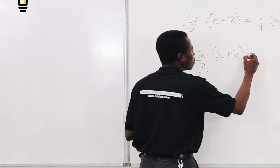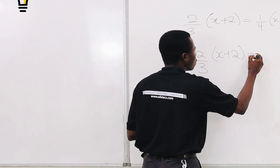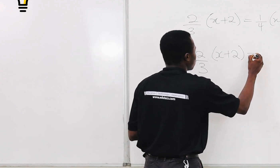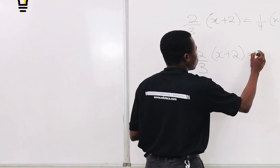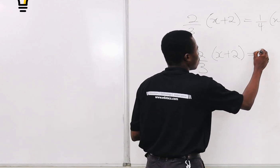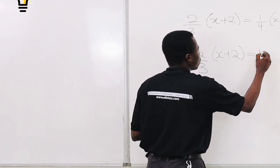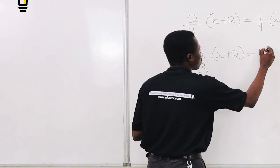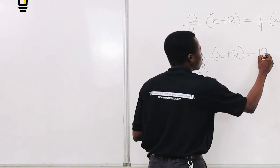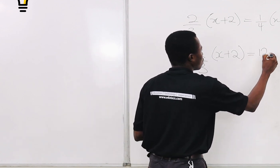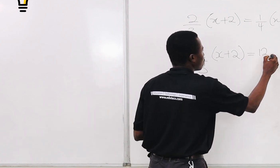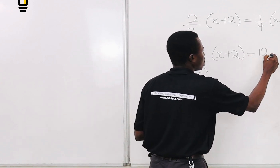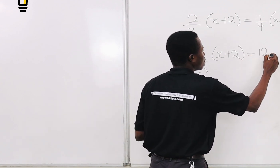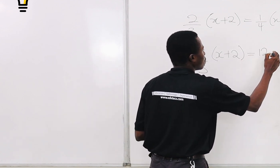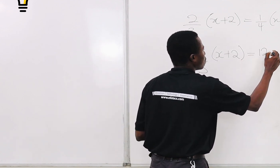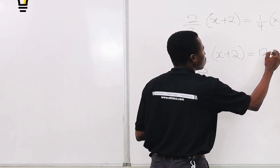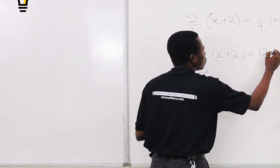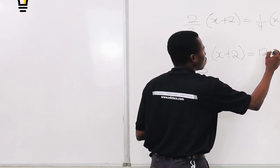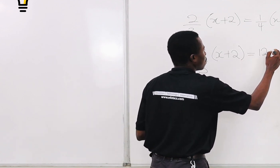equals 12 again, multiplying